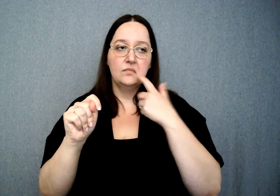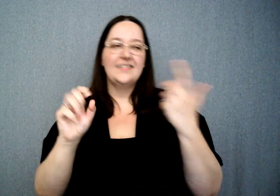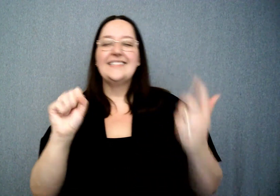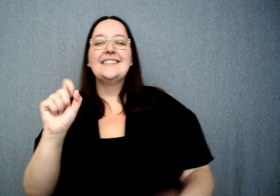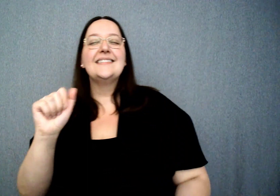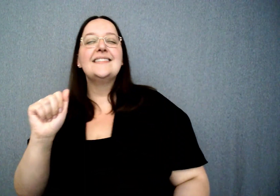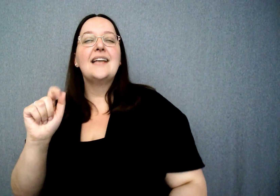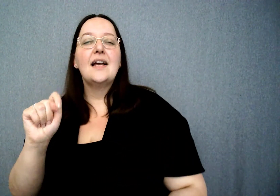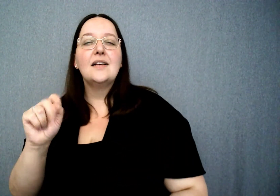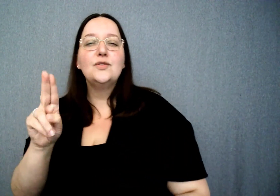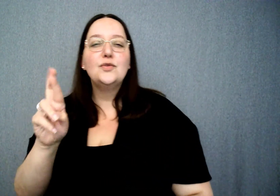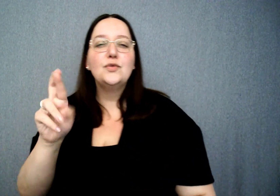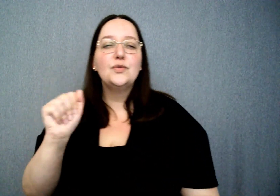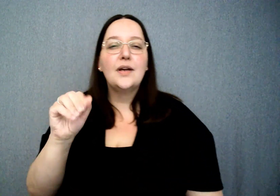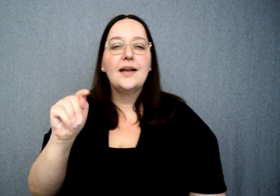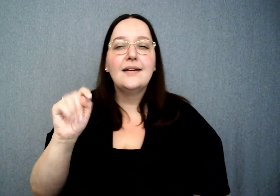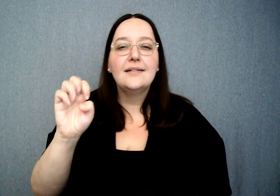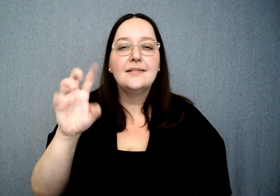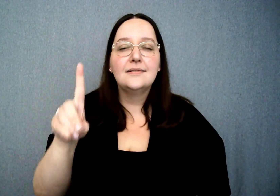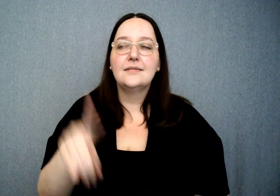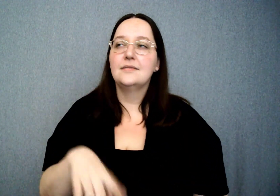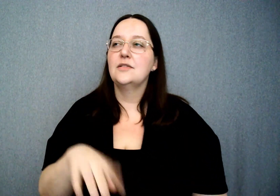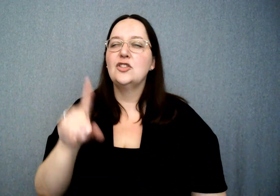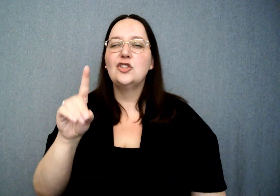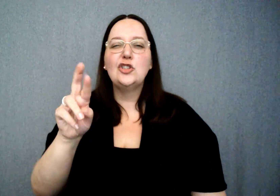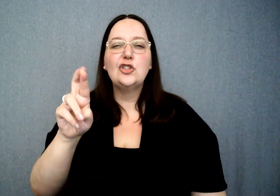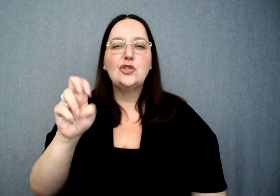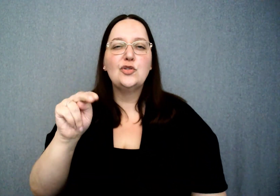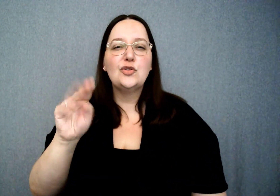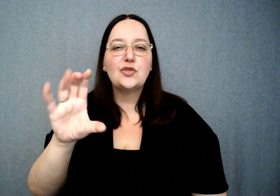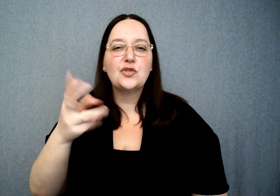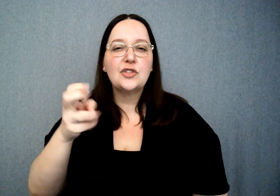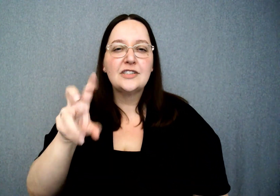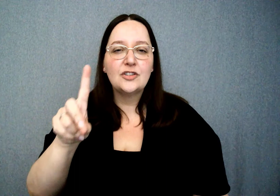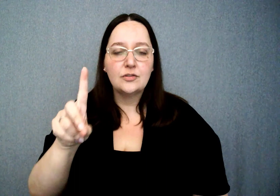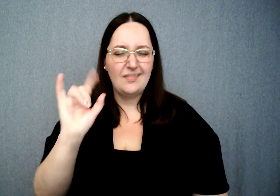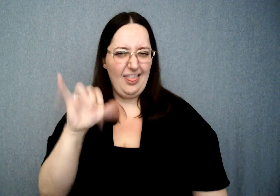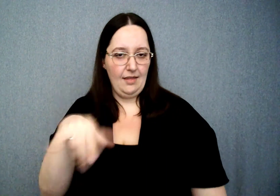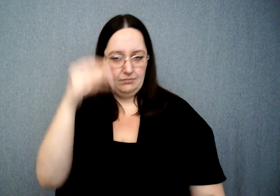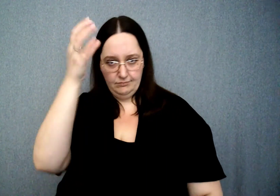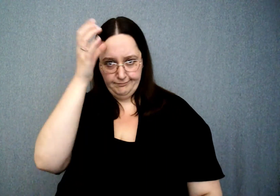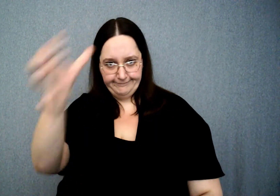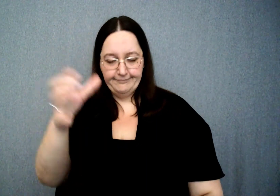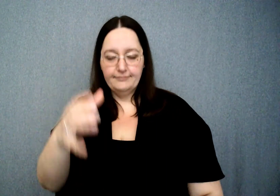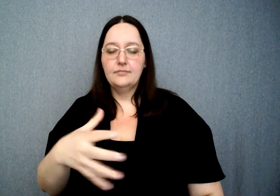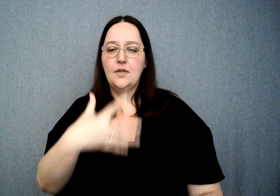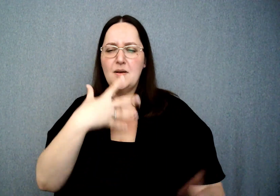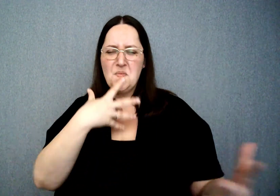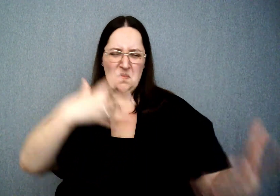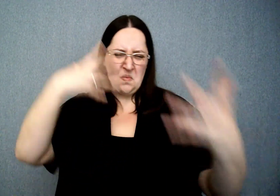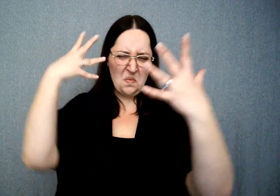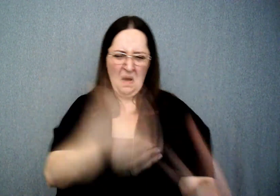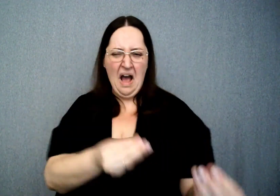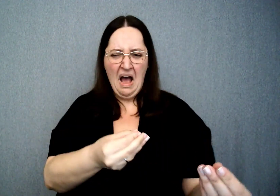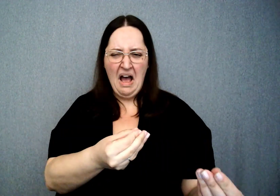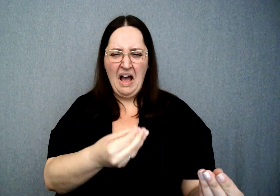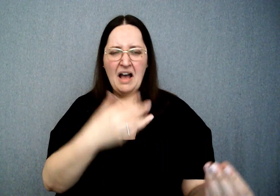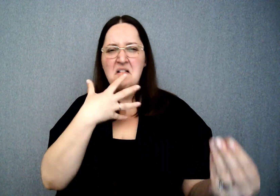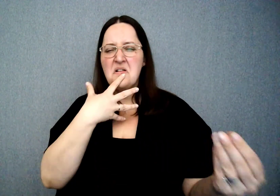right? Drenched, all of these meanings. If you wanted to say something like that, you would